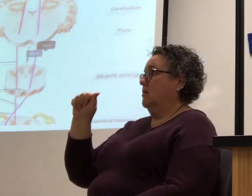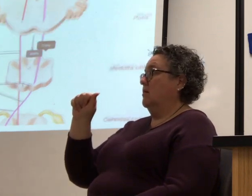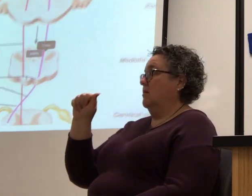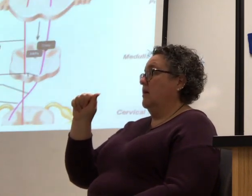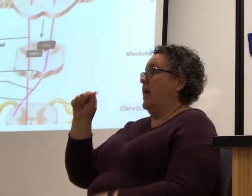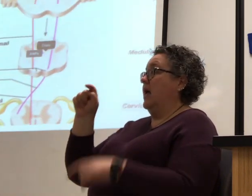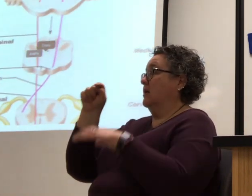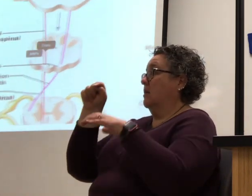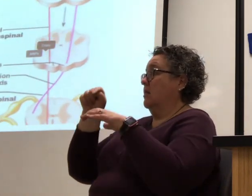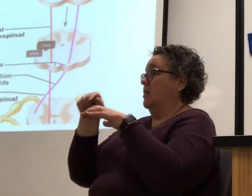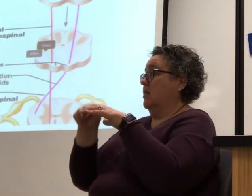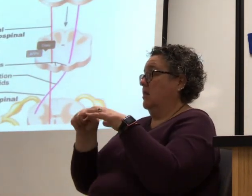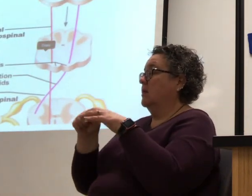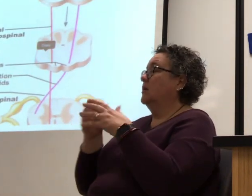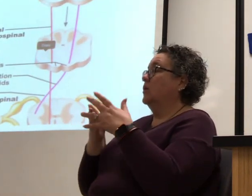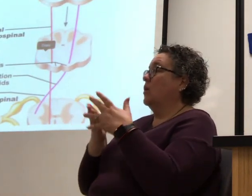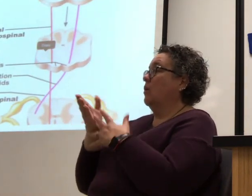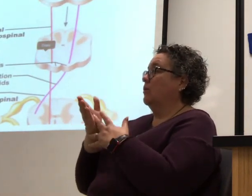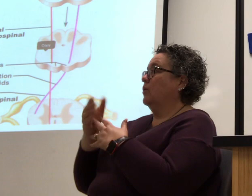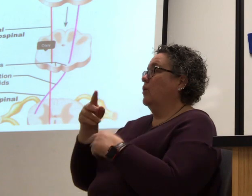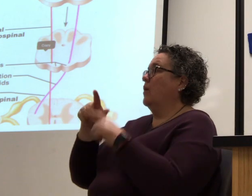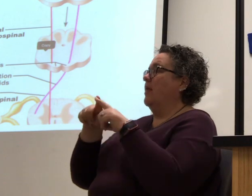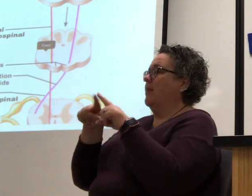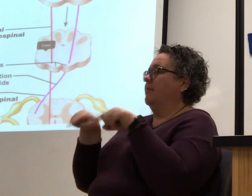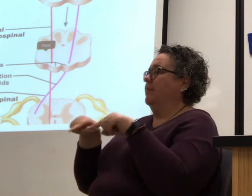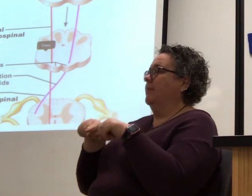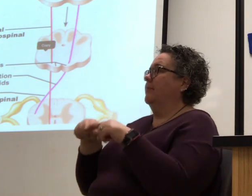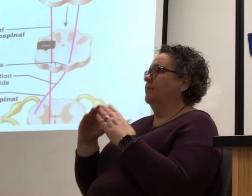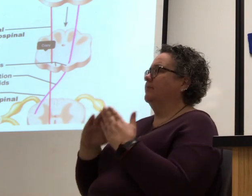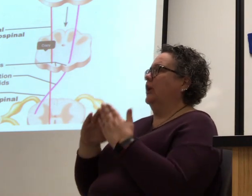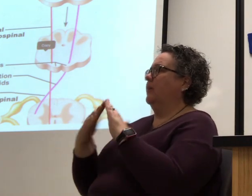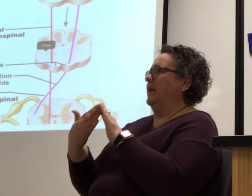and descend through their pyramids.